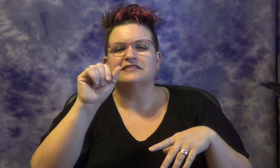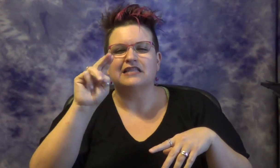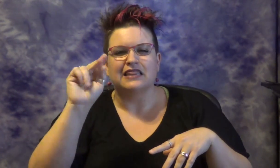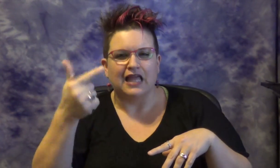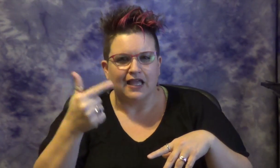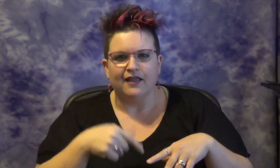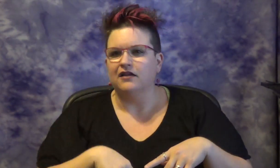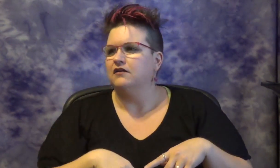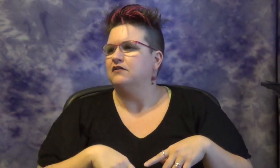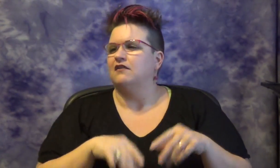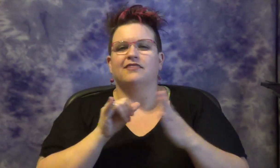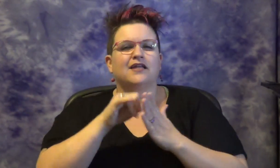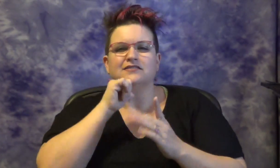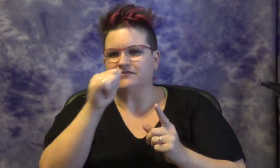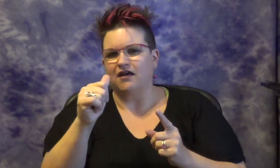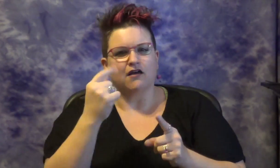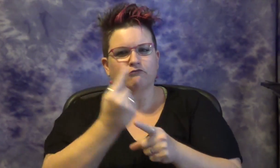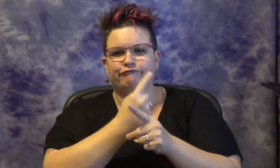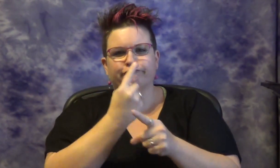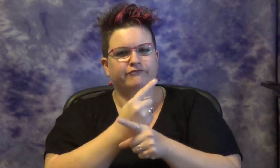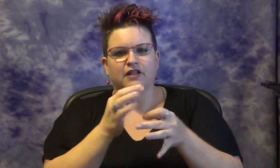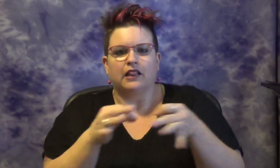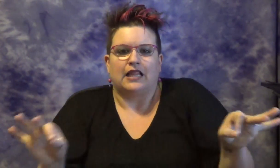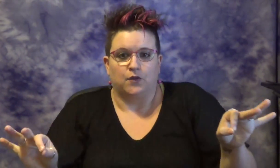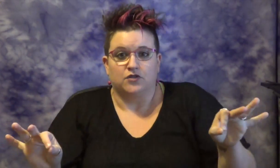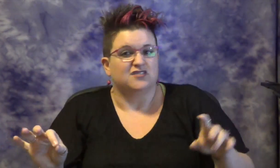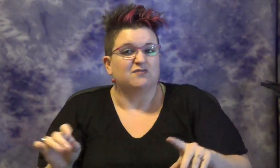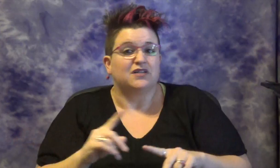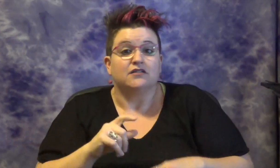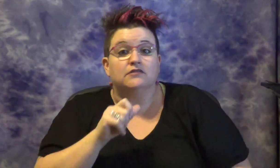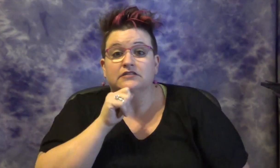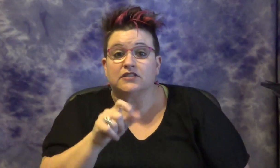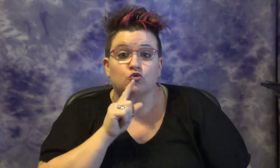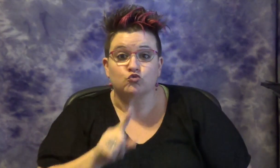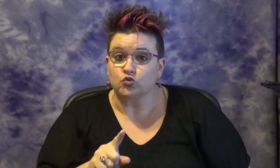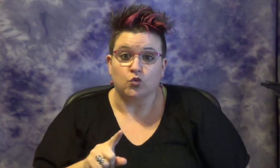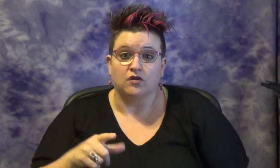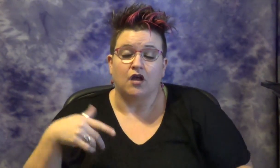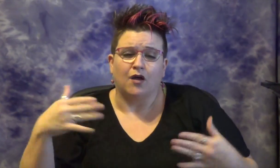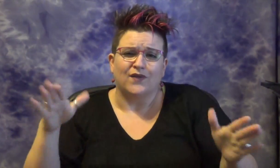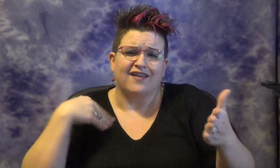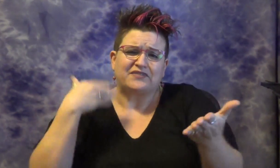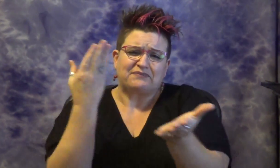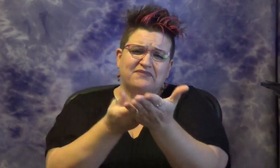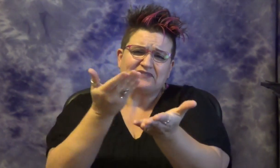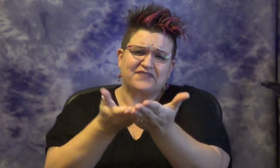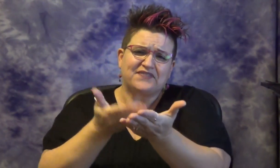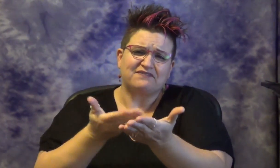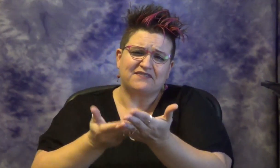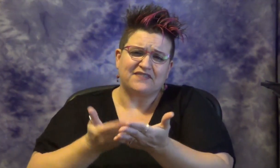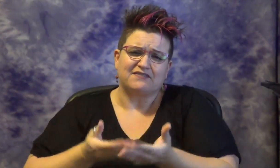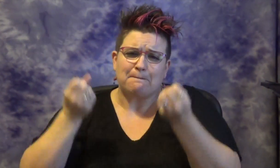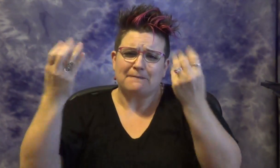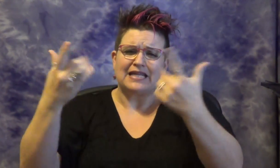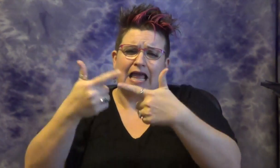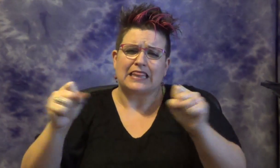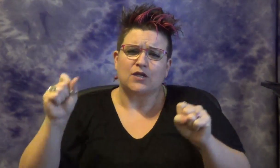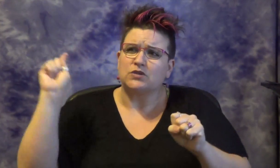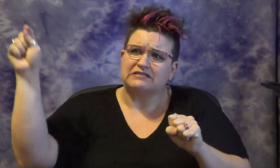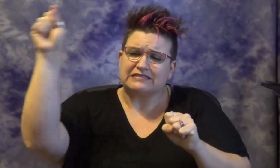used, that it's a slang, that it's not a real language. Of course, that's not true. We have tons of research